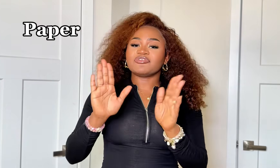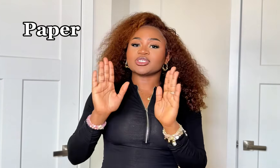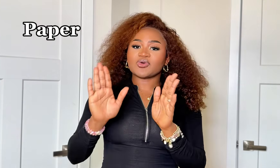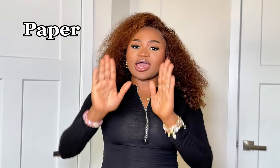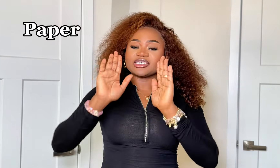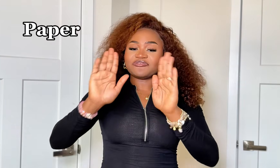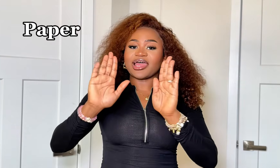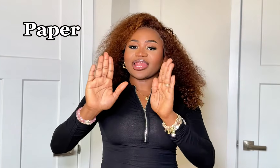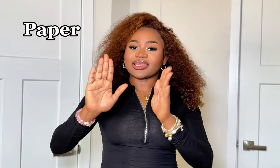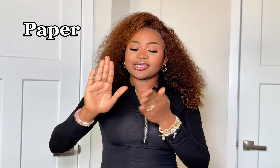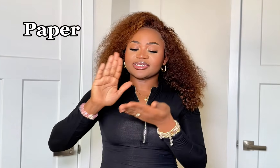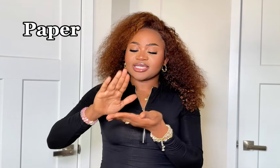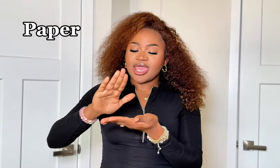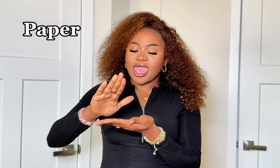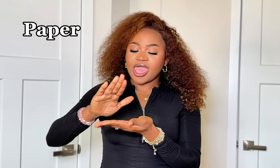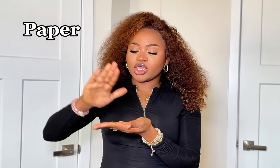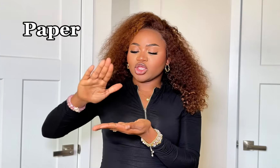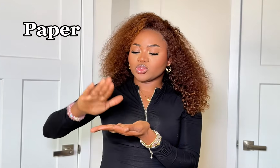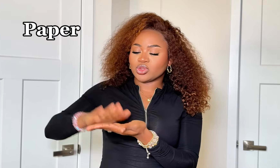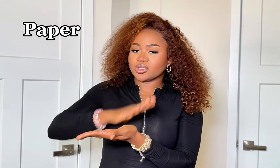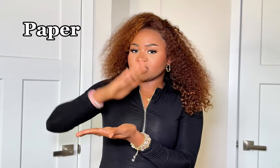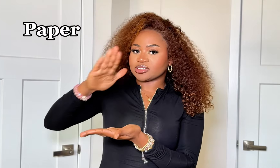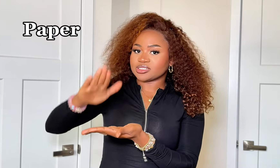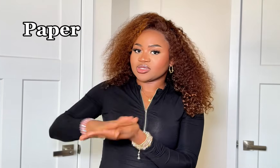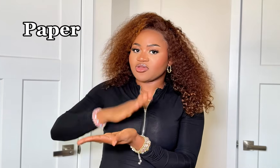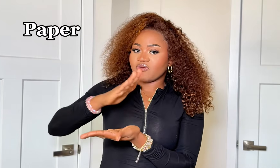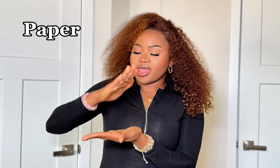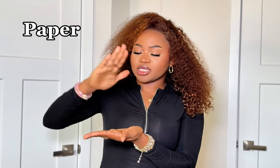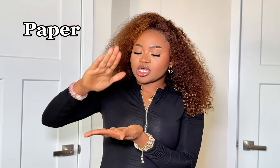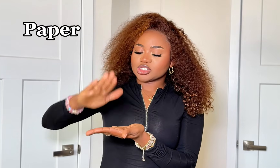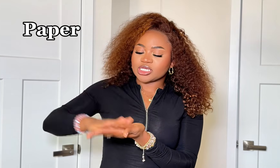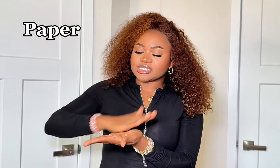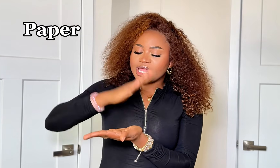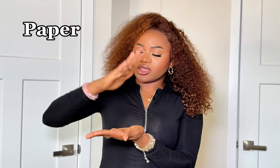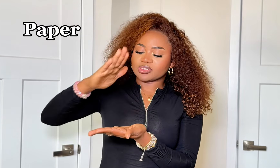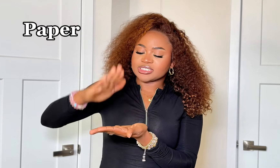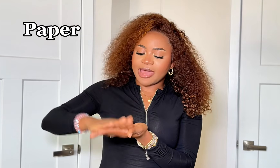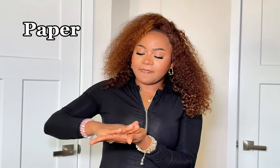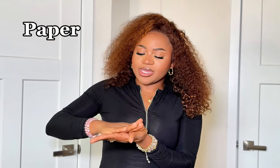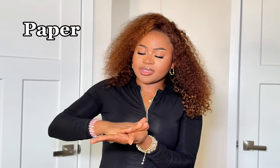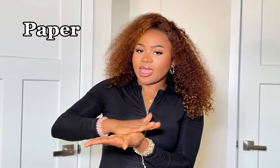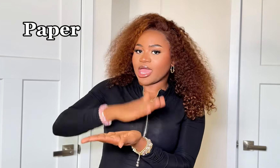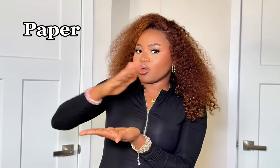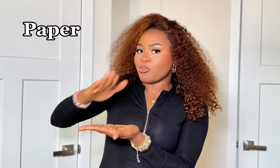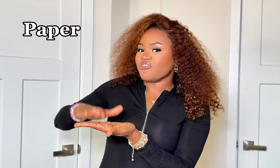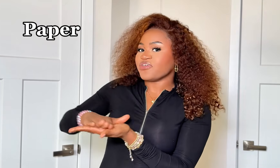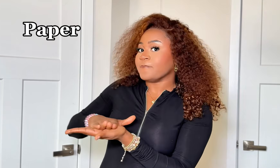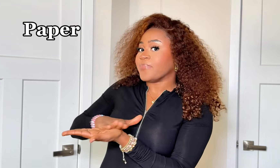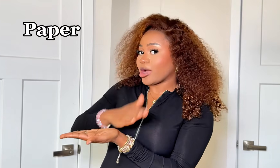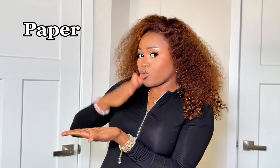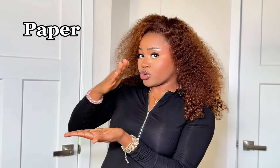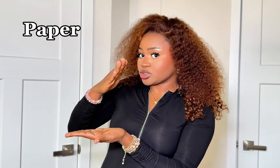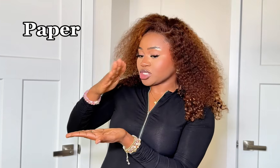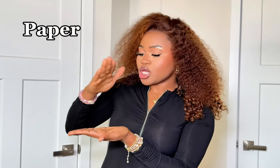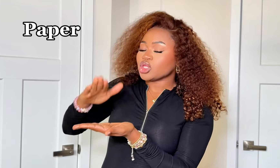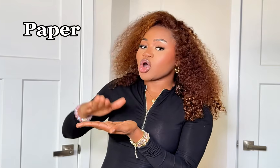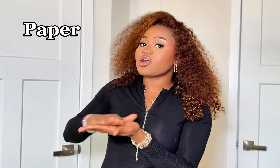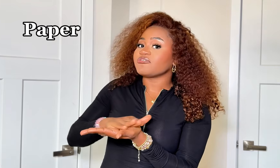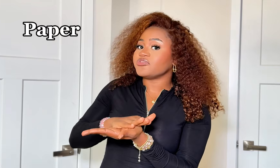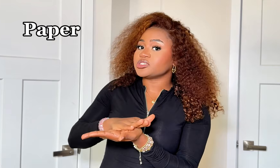two hands flat like this and you do this, right? So it's like you're tapping and you're moving backwards. Don't confuse this